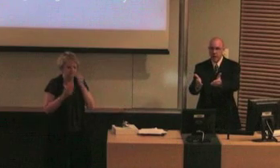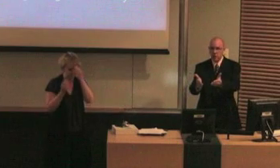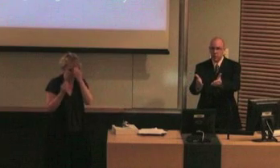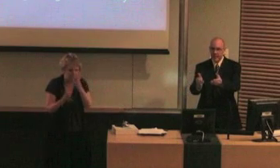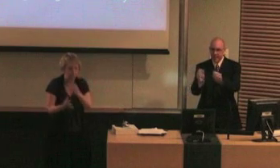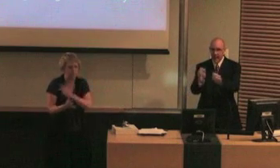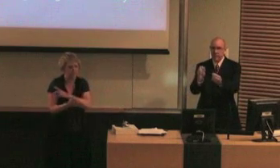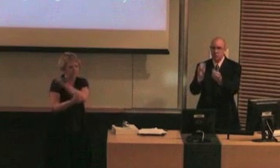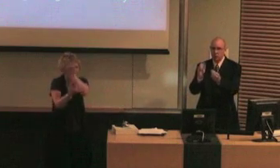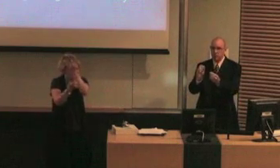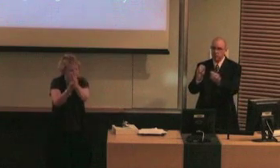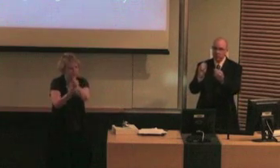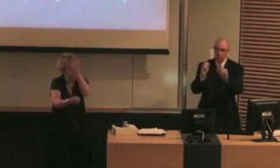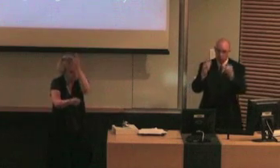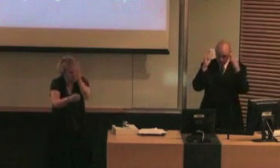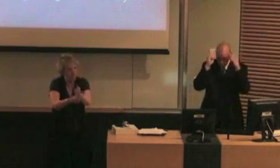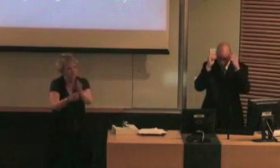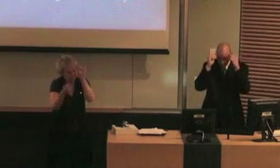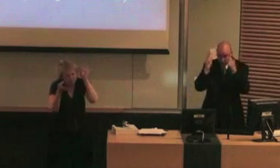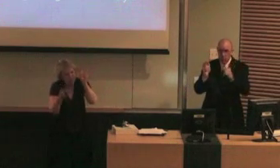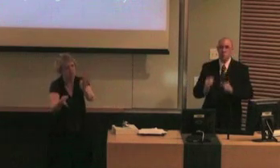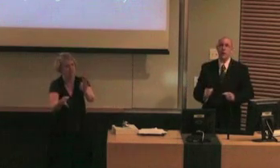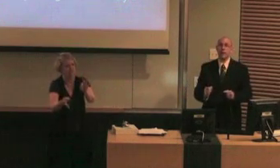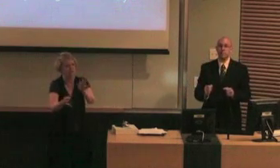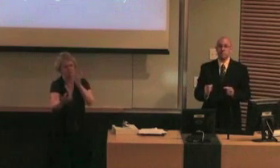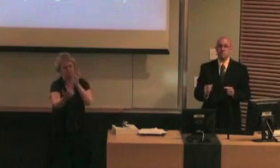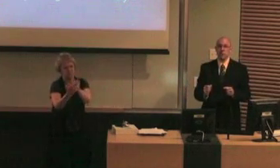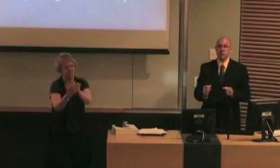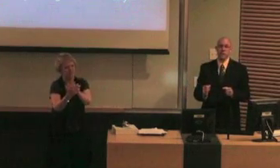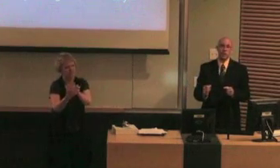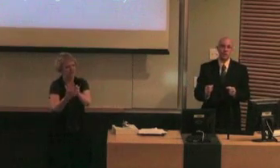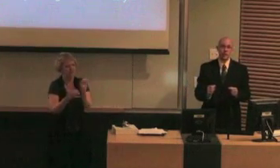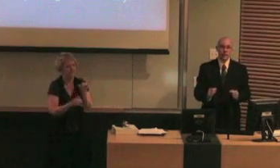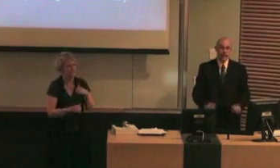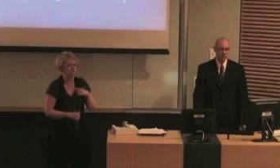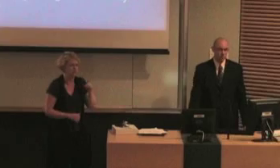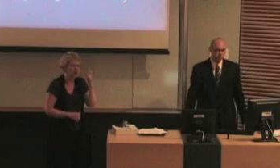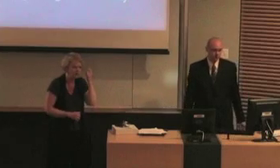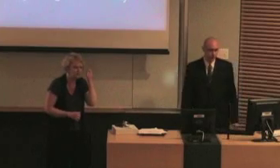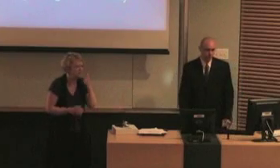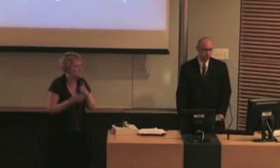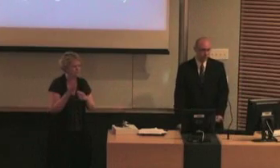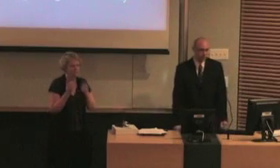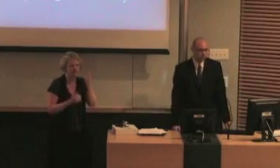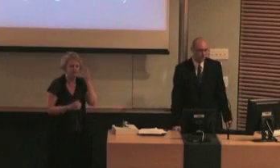informed to the patient exactly, perfectly to what you think in your brain. And you need to understand